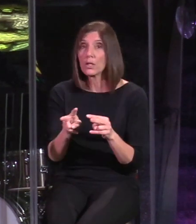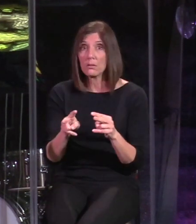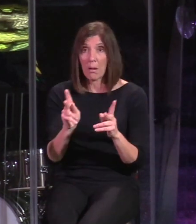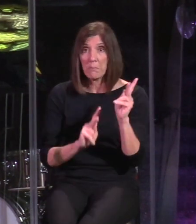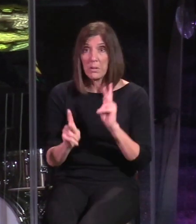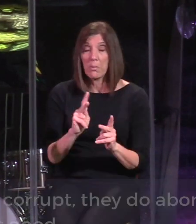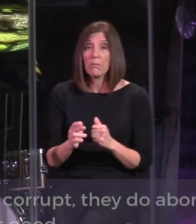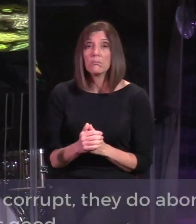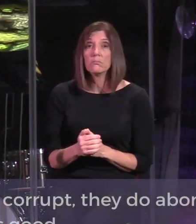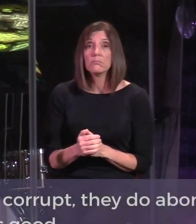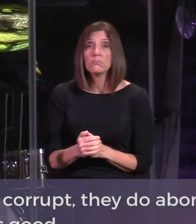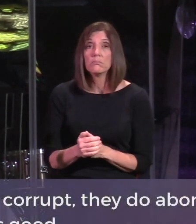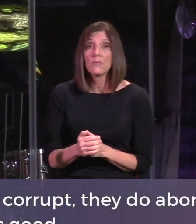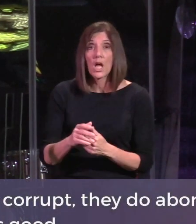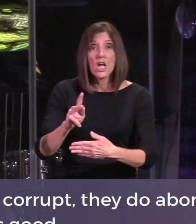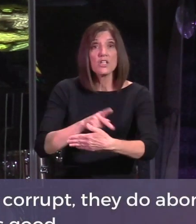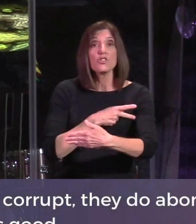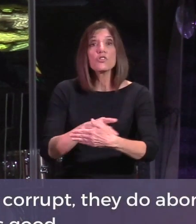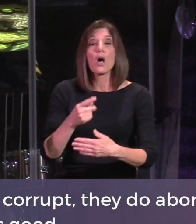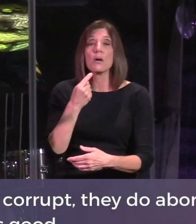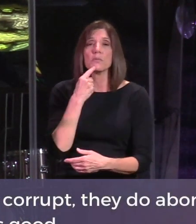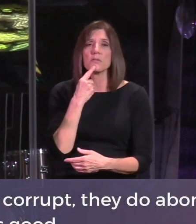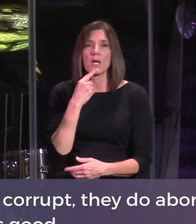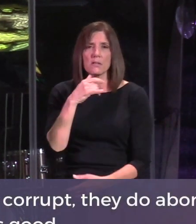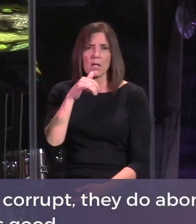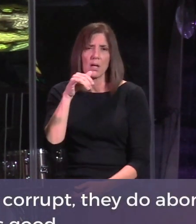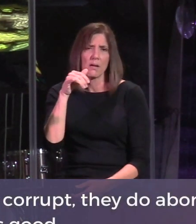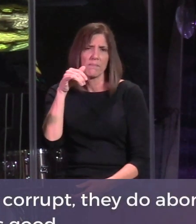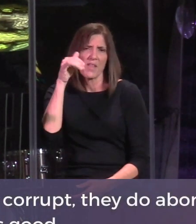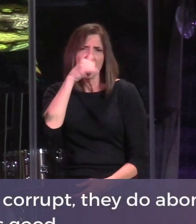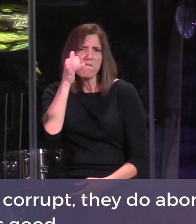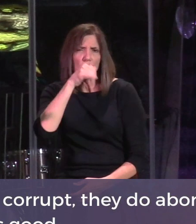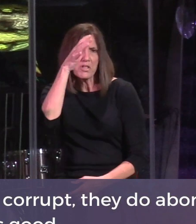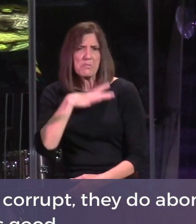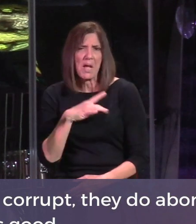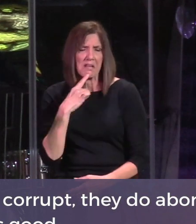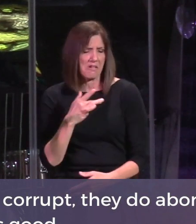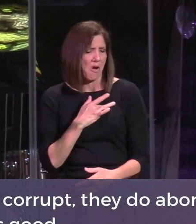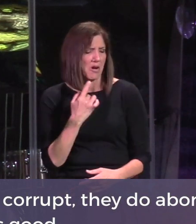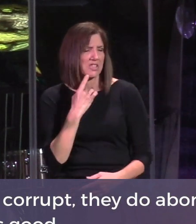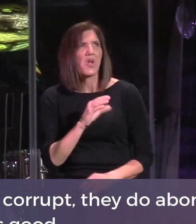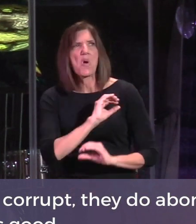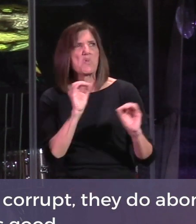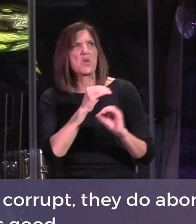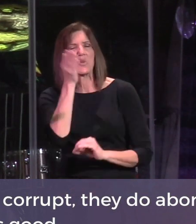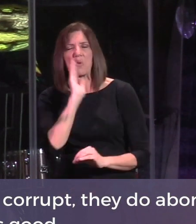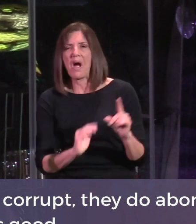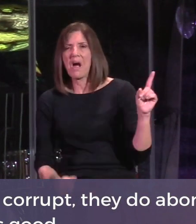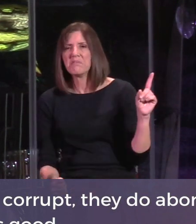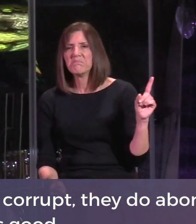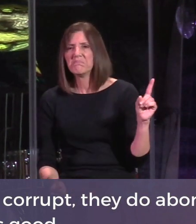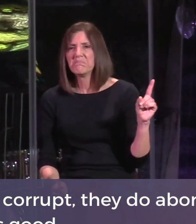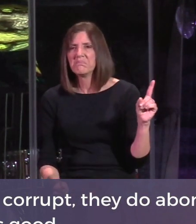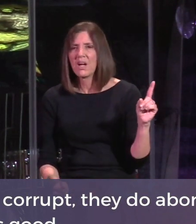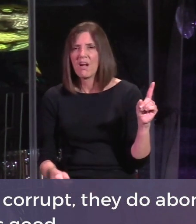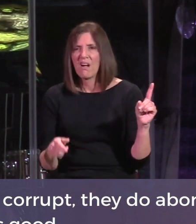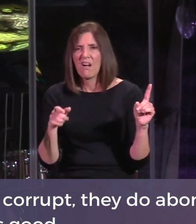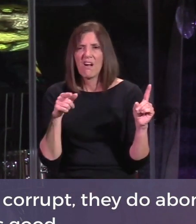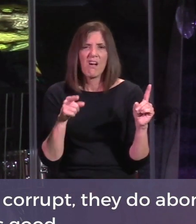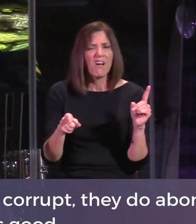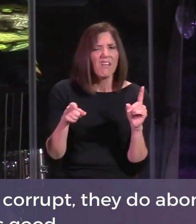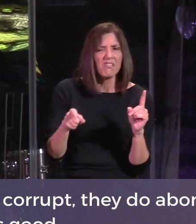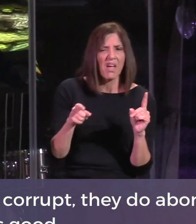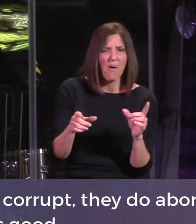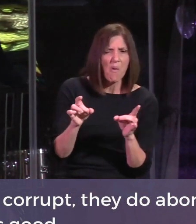us. It says, the fool in his heart says, there is no God. They are corrupt. They